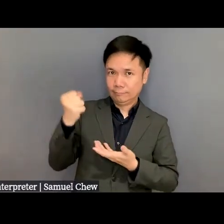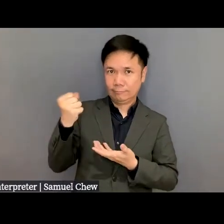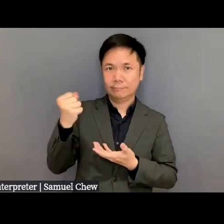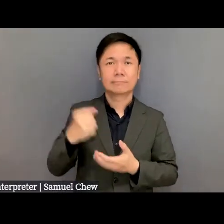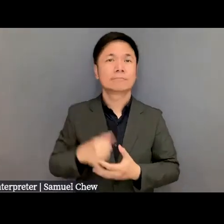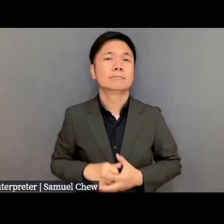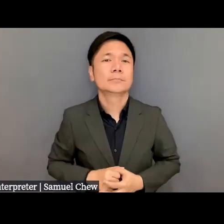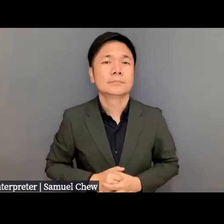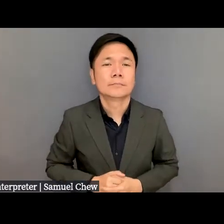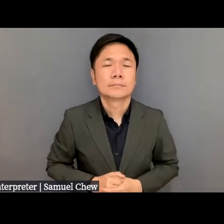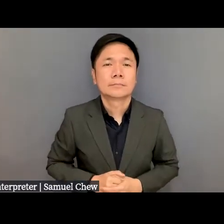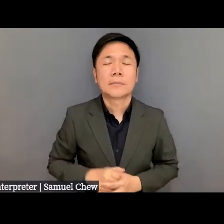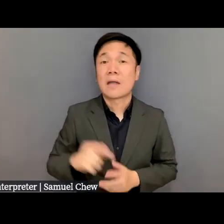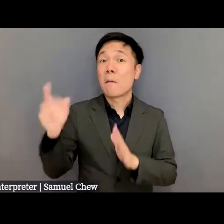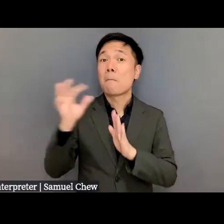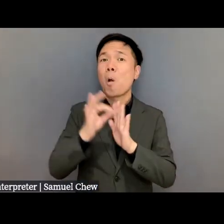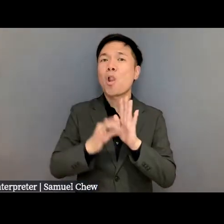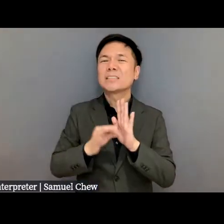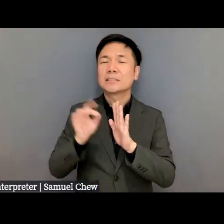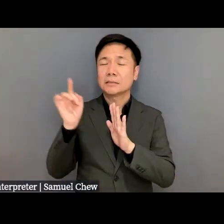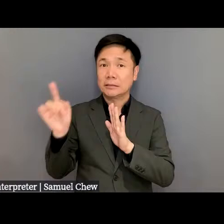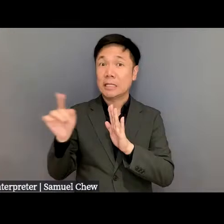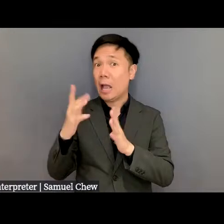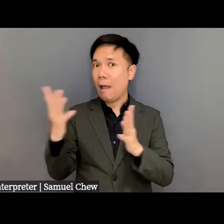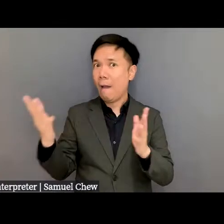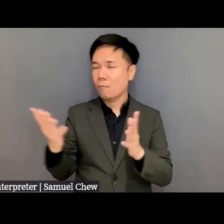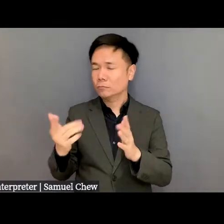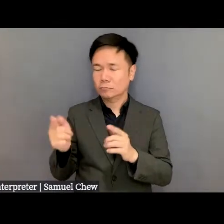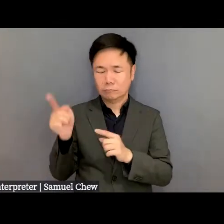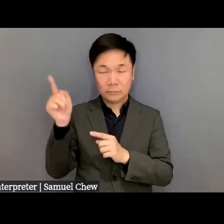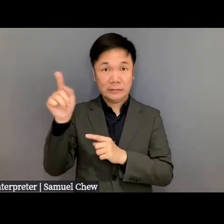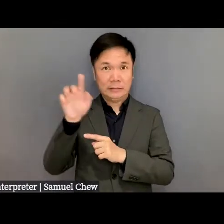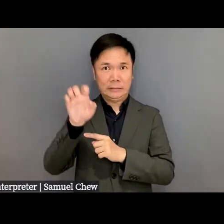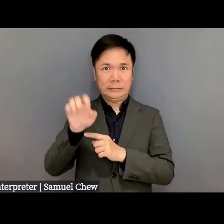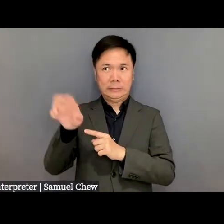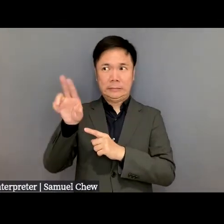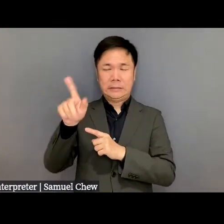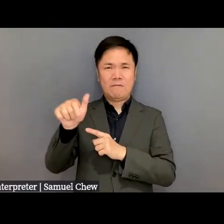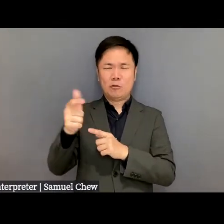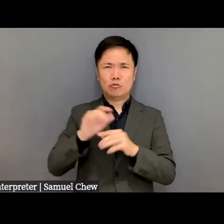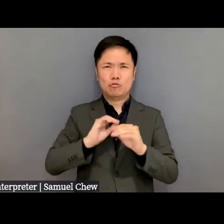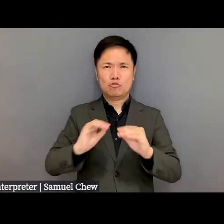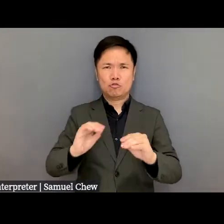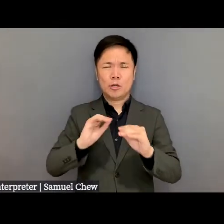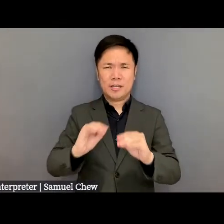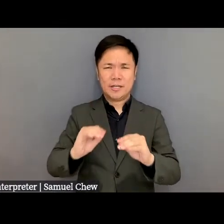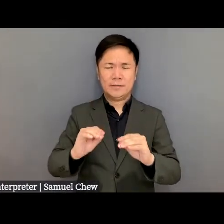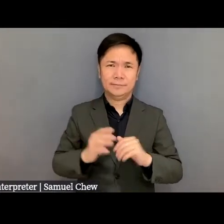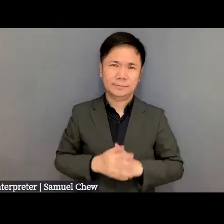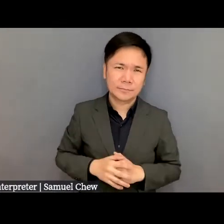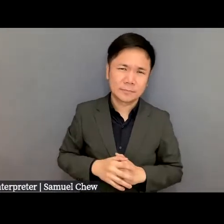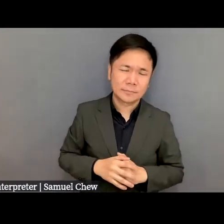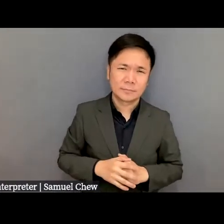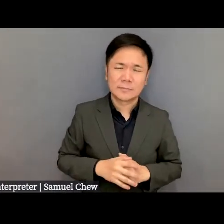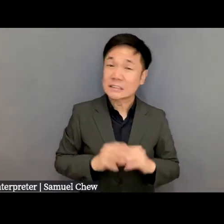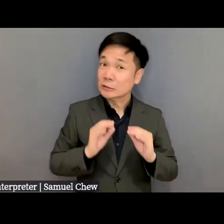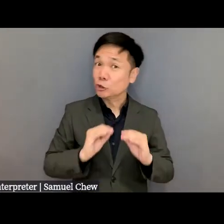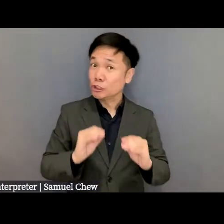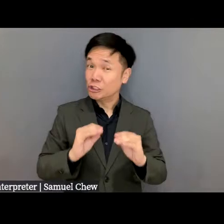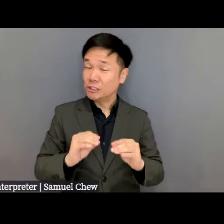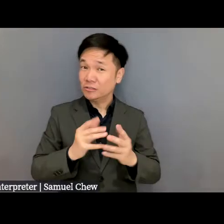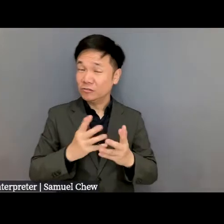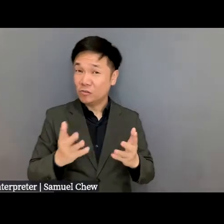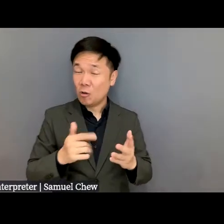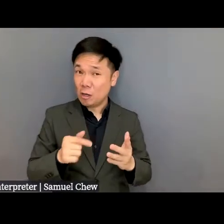a policy and implementing. We spoke about the training, a training institute in one of our